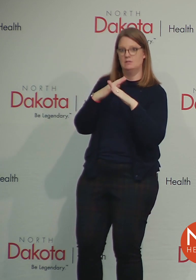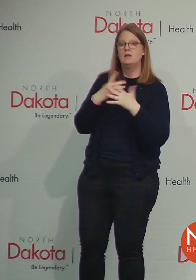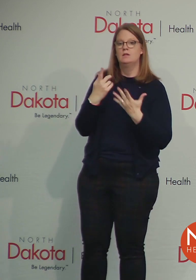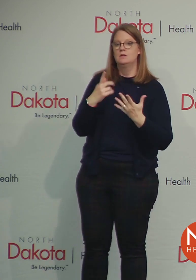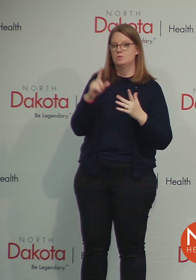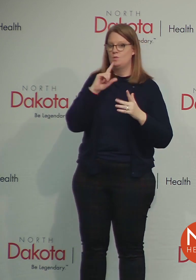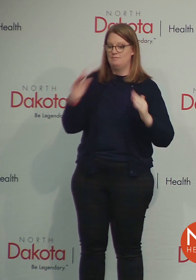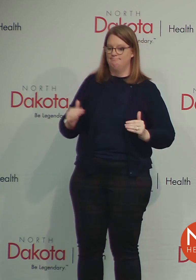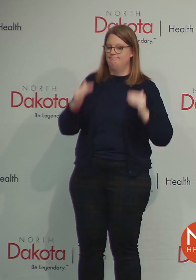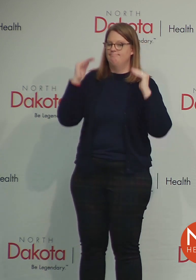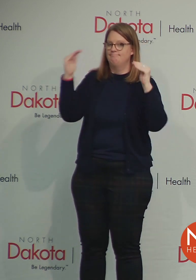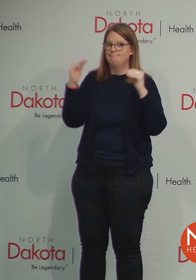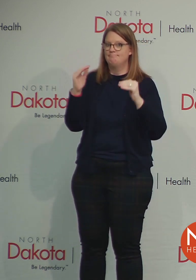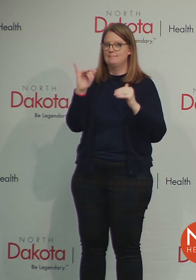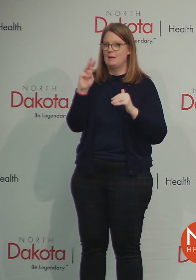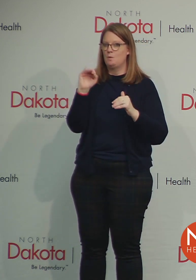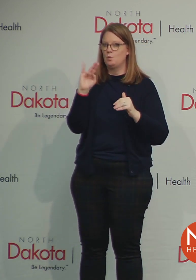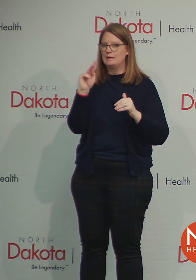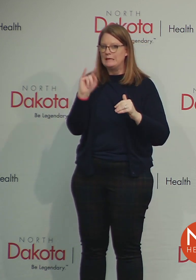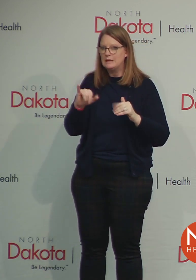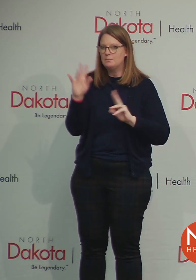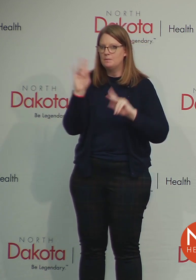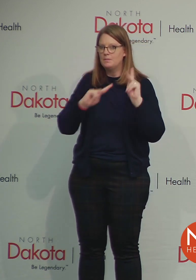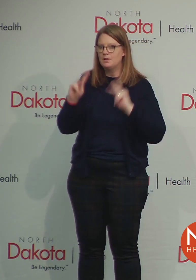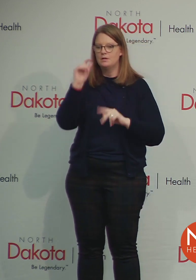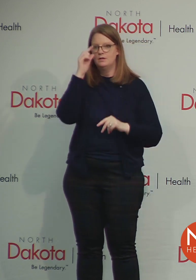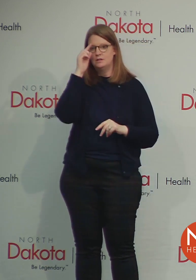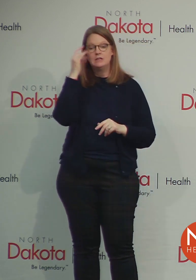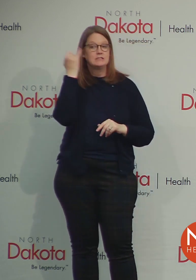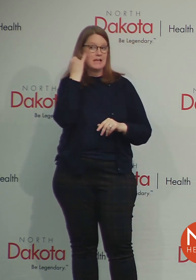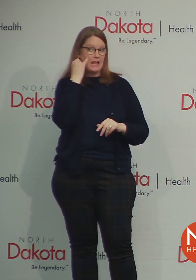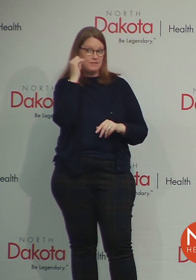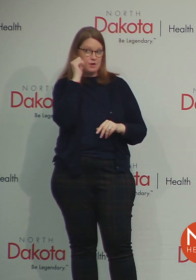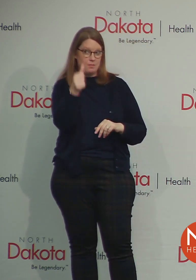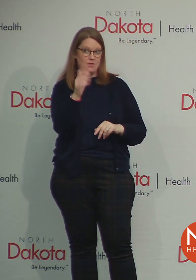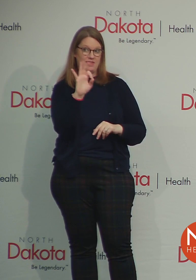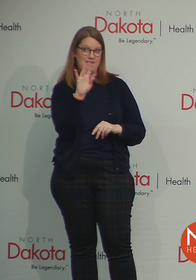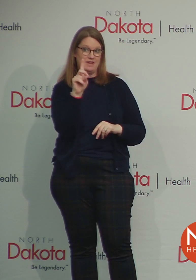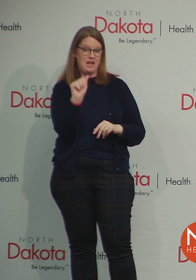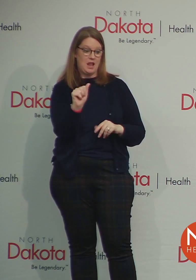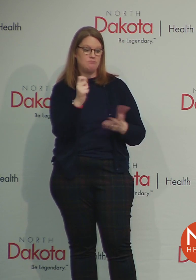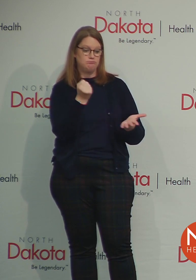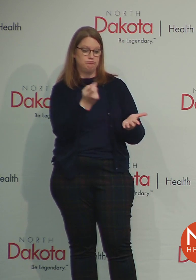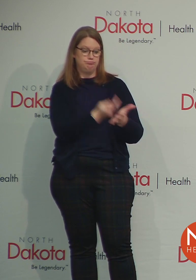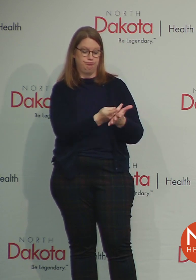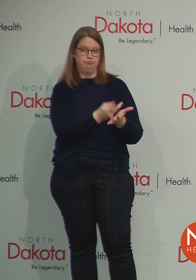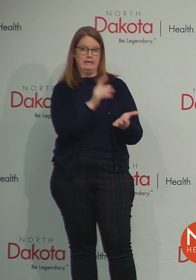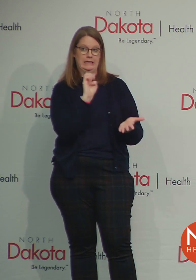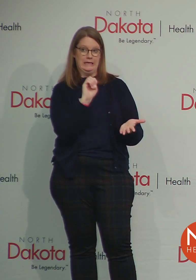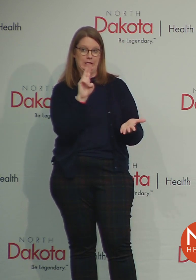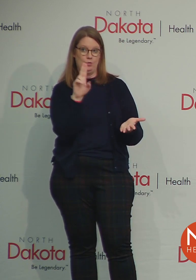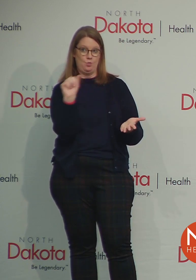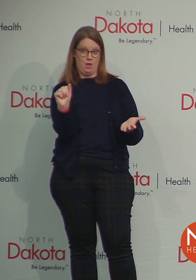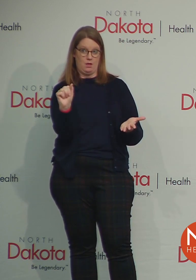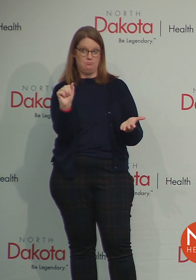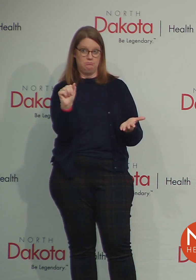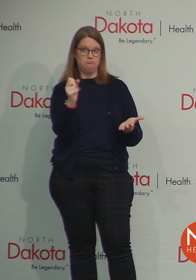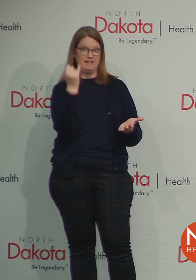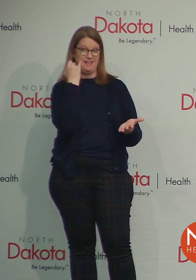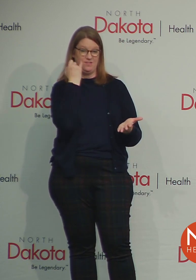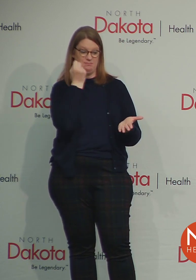individuals. So if tomorrow the FDA does authorize an emergency use